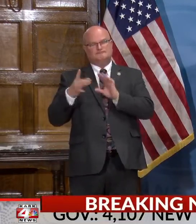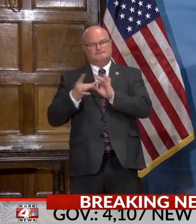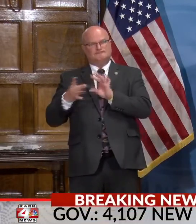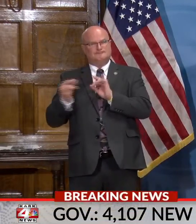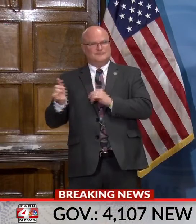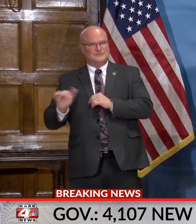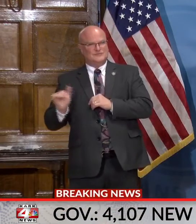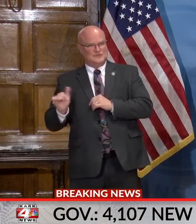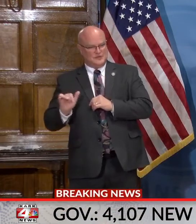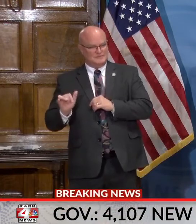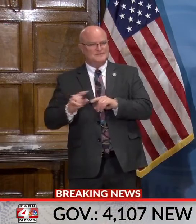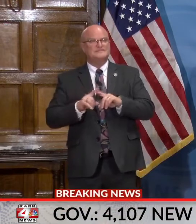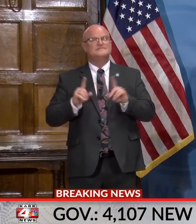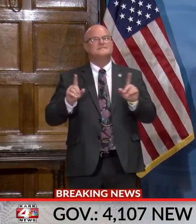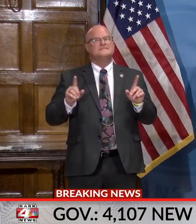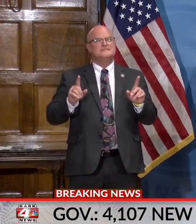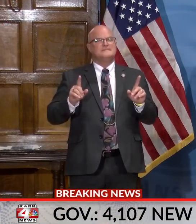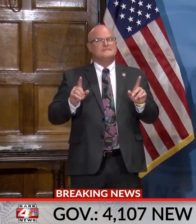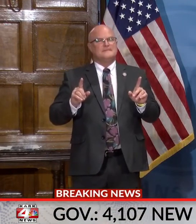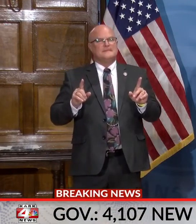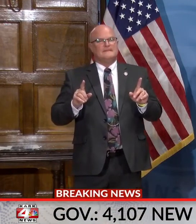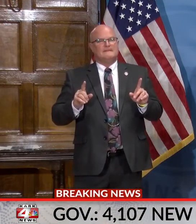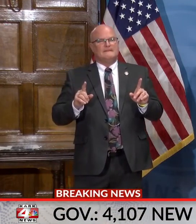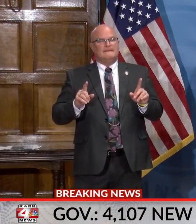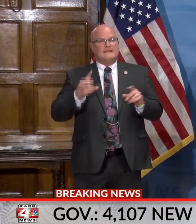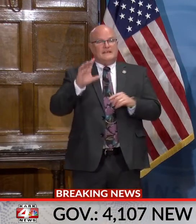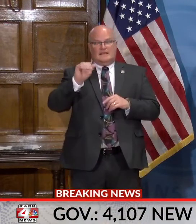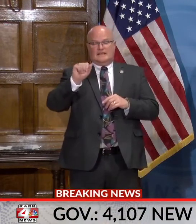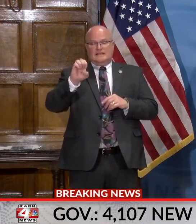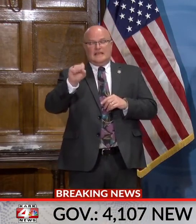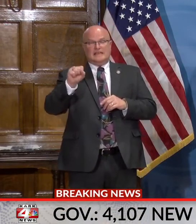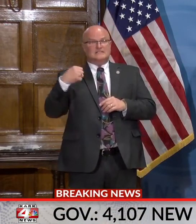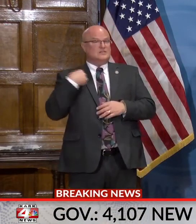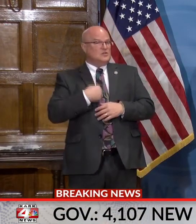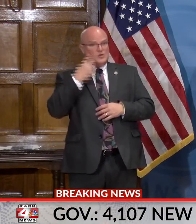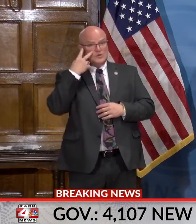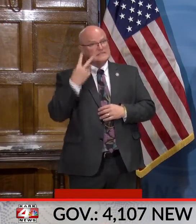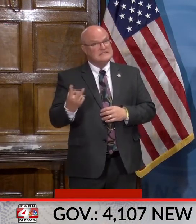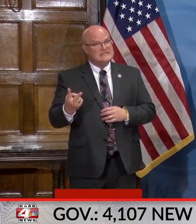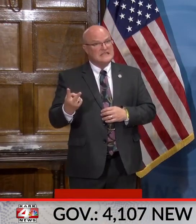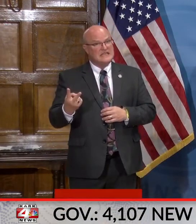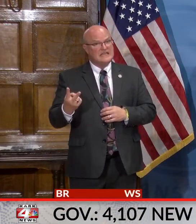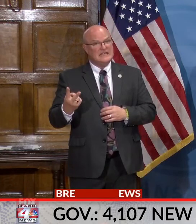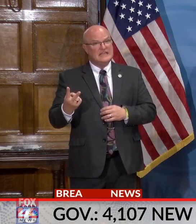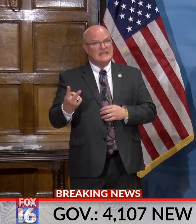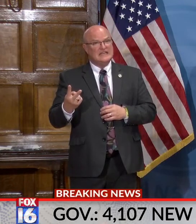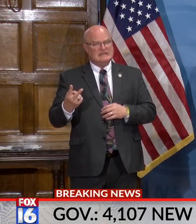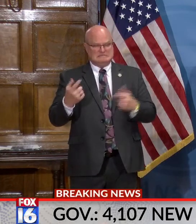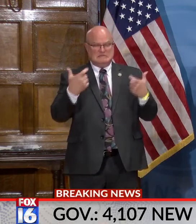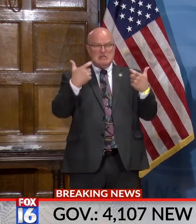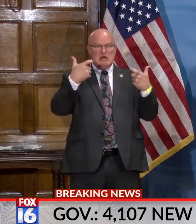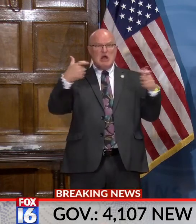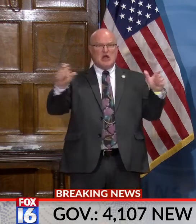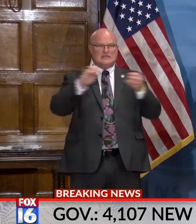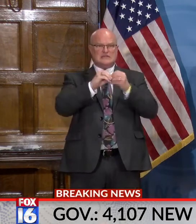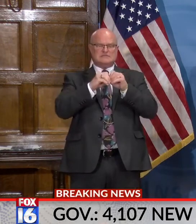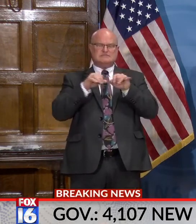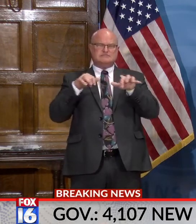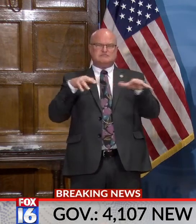comments afterwards, but the cases that we're seeing in very large numbers